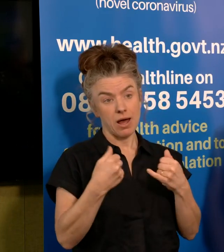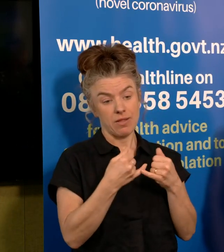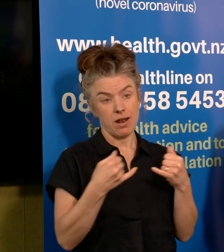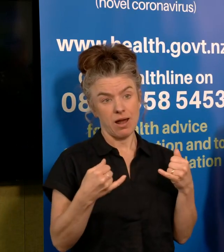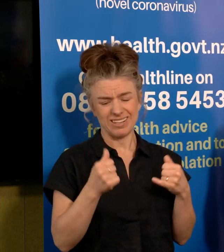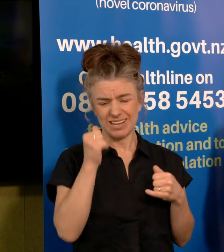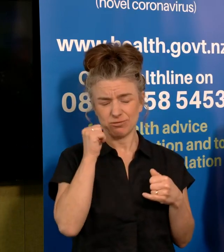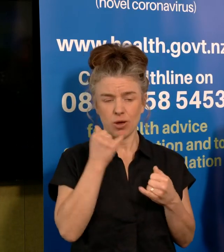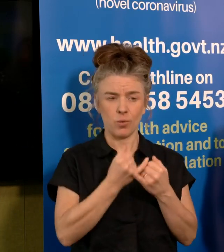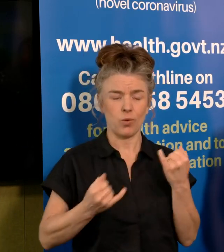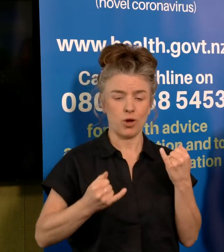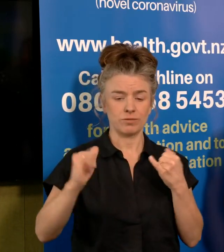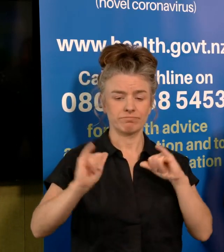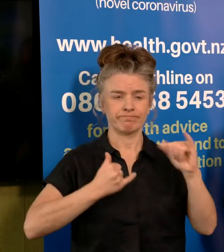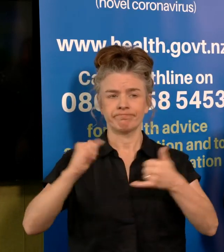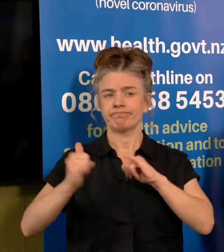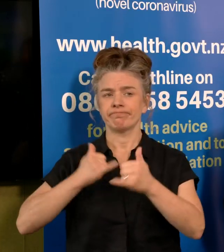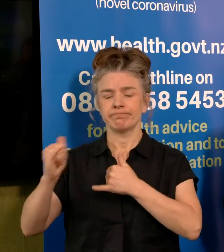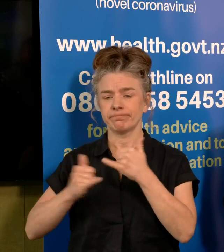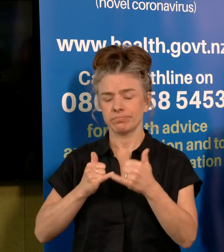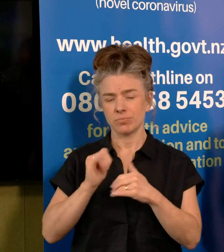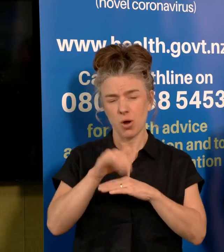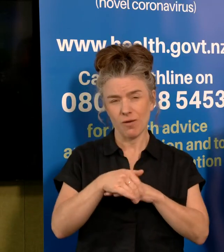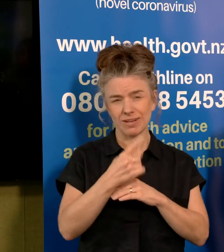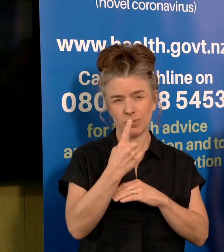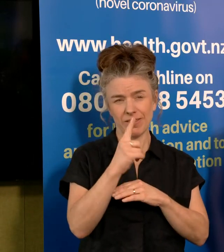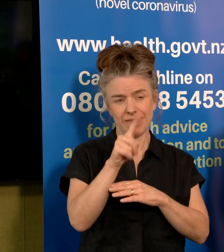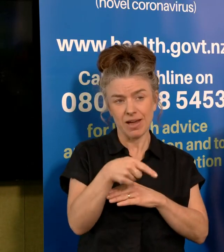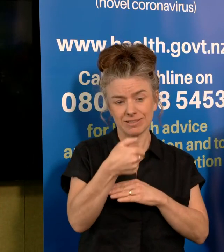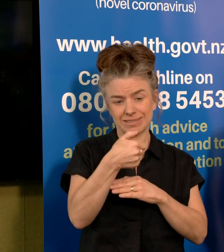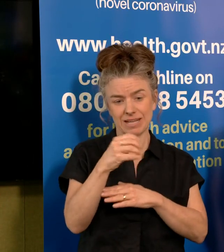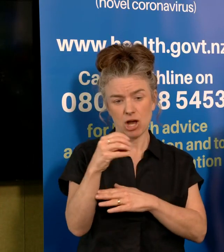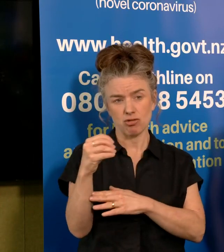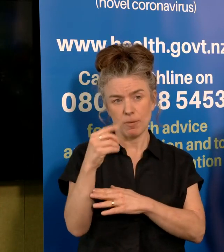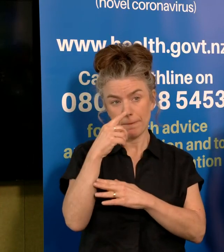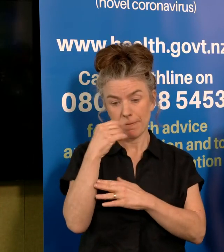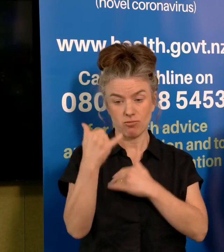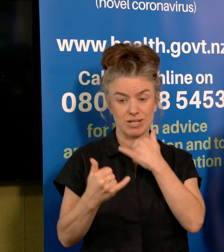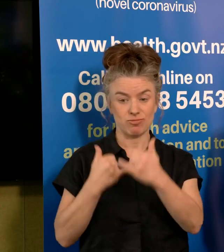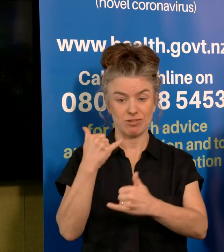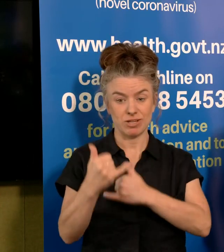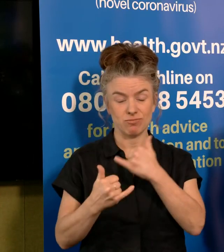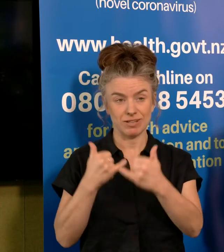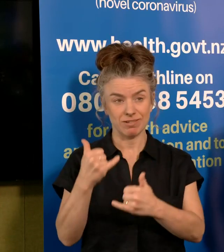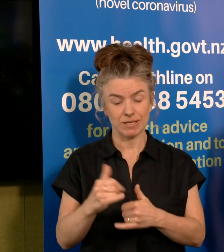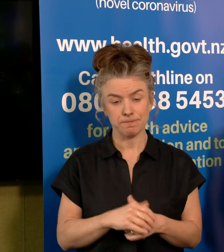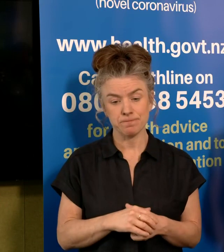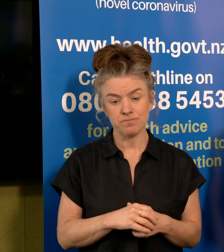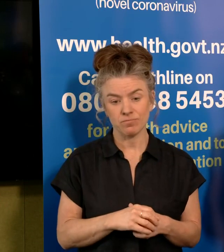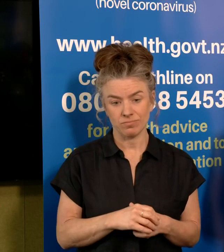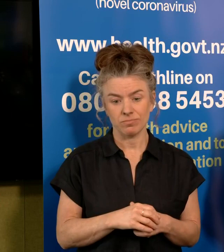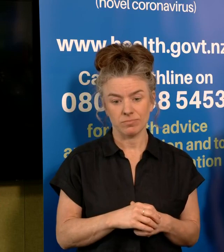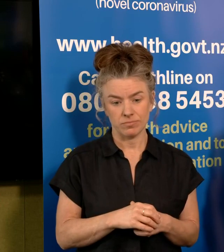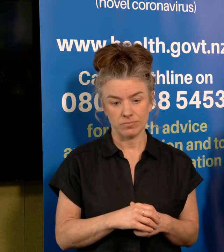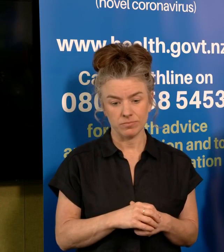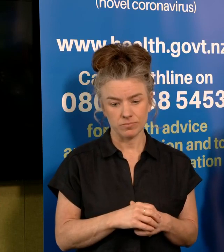yesterday was the biggest day they had ever had, over 1,600 calls to Healthline, more than 80% growth on the